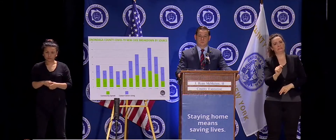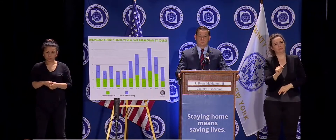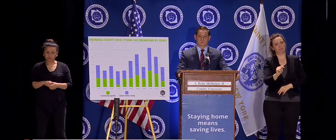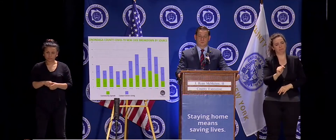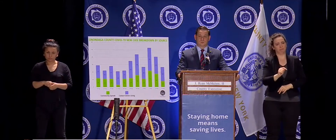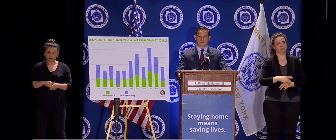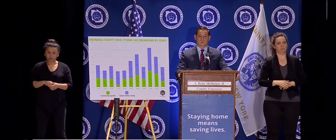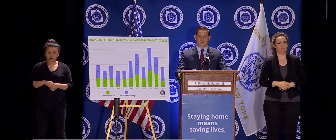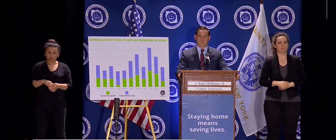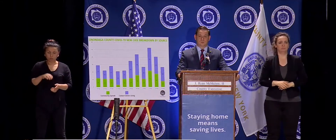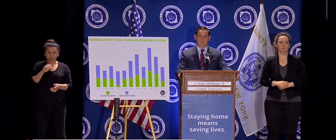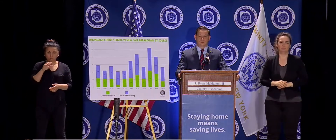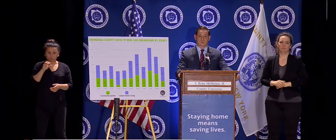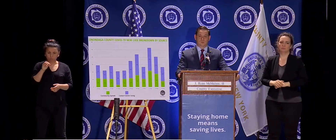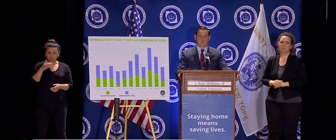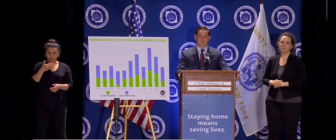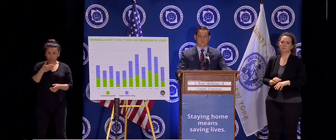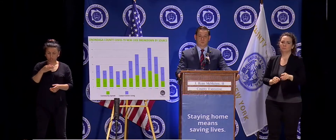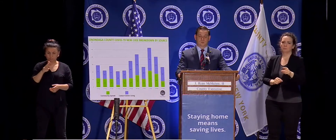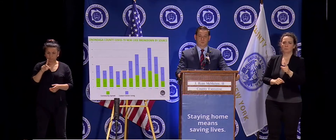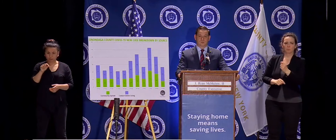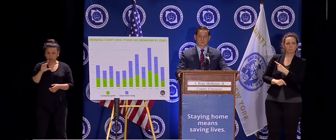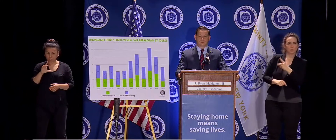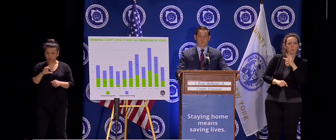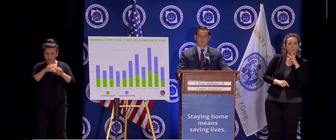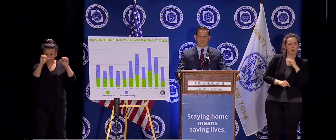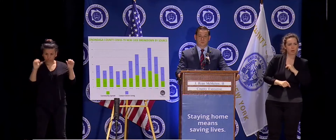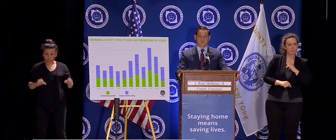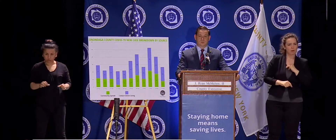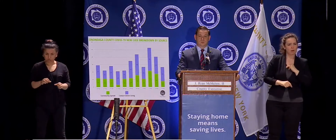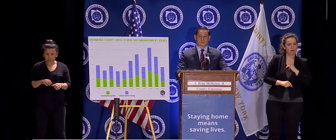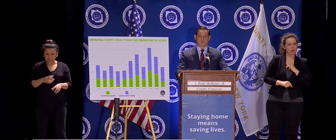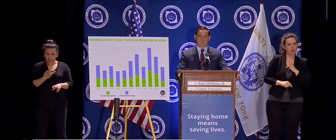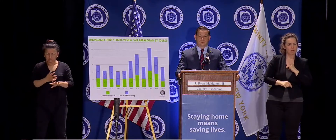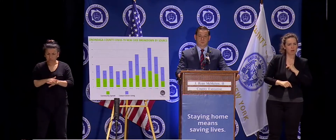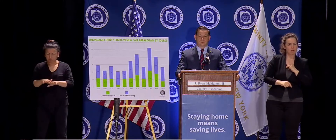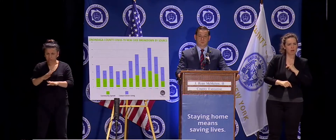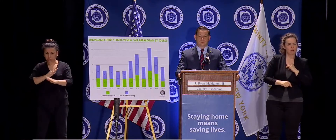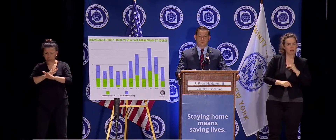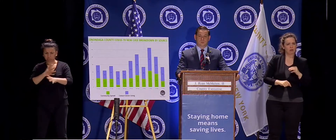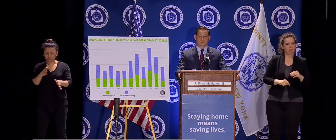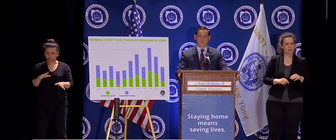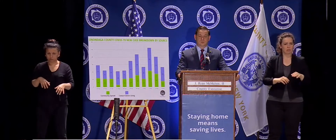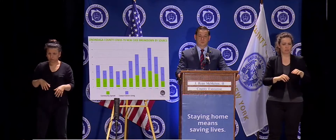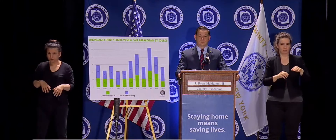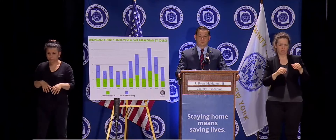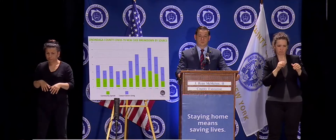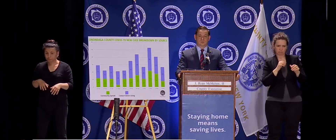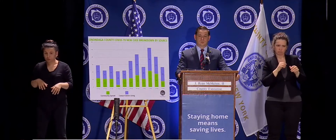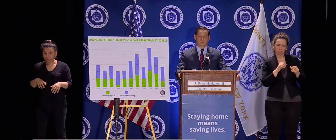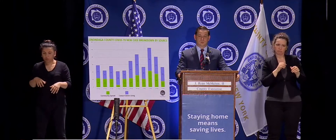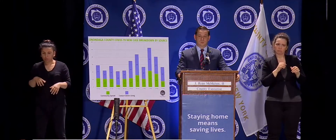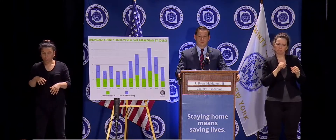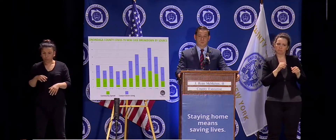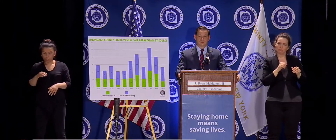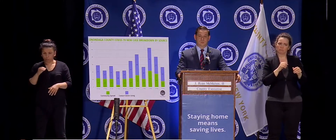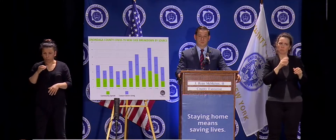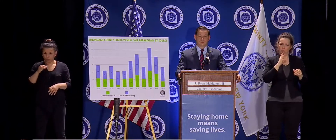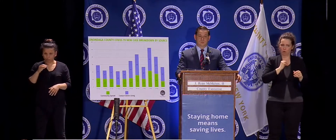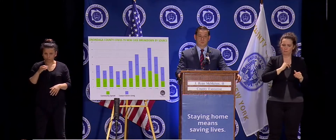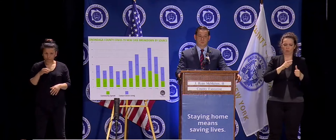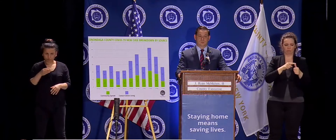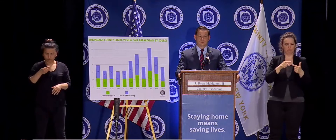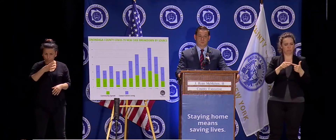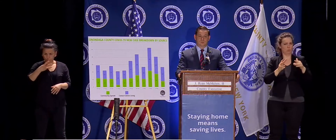every person, whereas Wegmans is. Walmart has had a track record of public exposure in this county. I know Walmarts elsewhere have